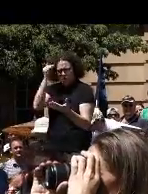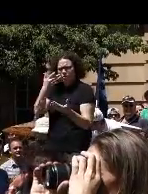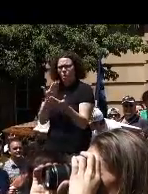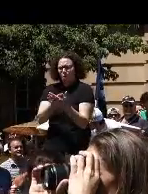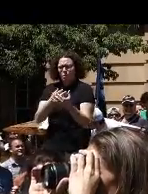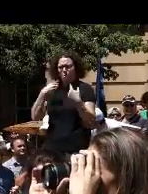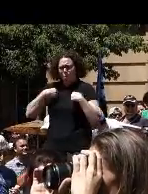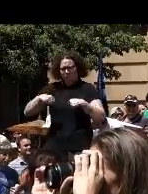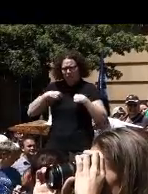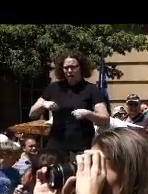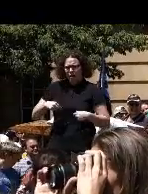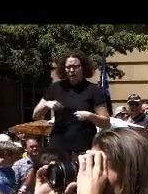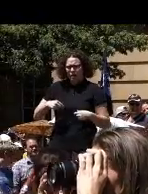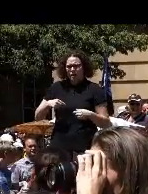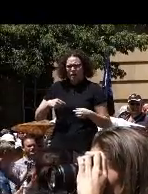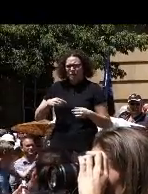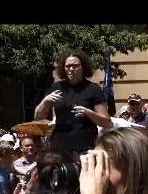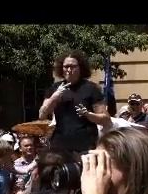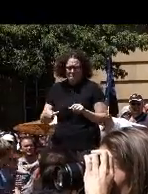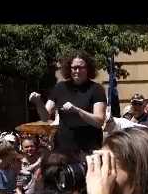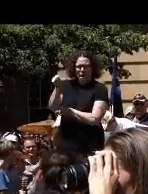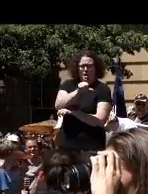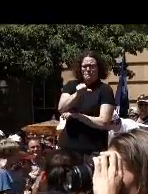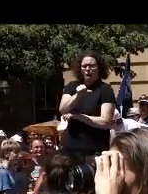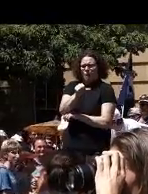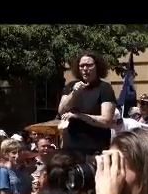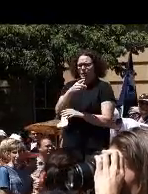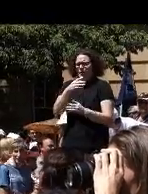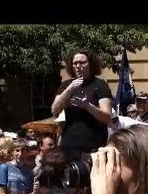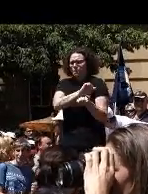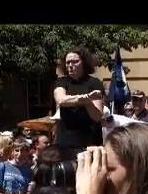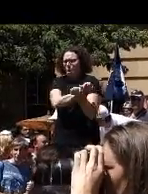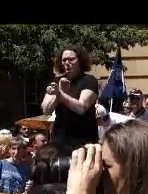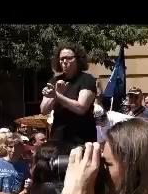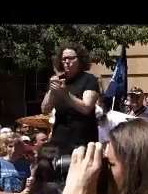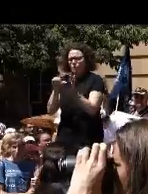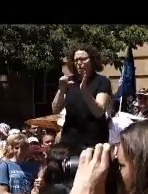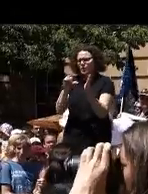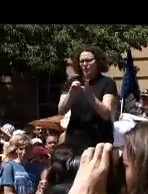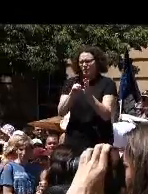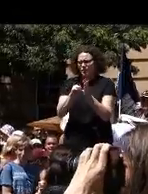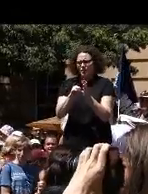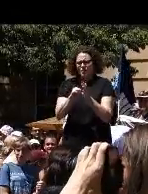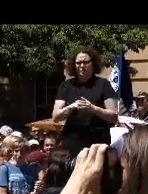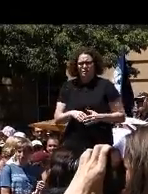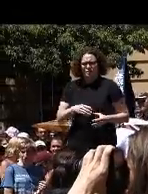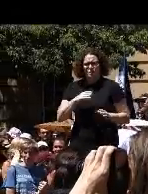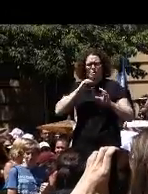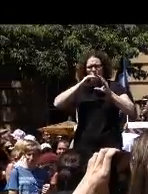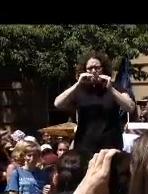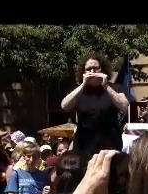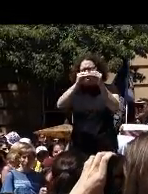$1,000 scholarships to repay that loan, to repay it as a loan.